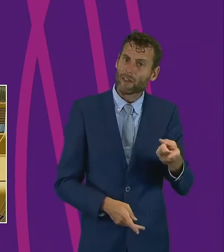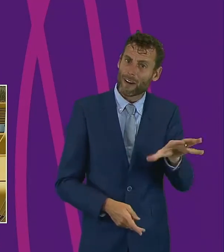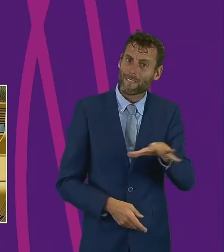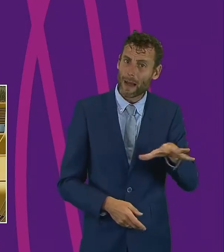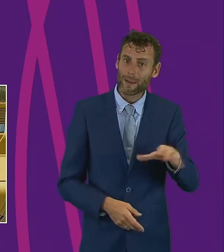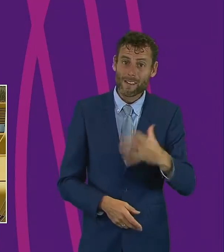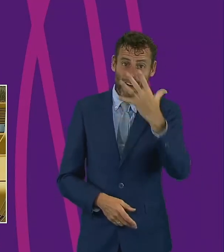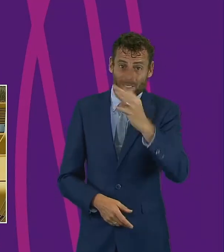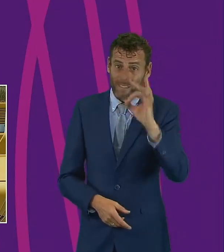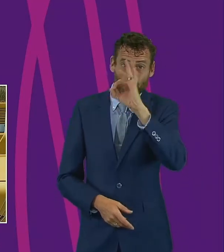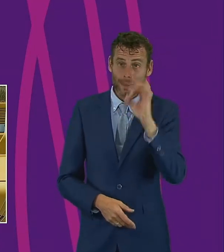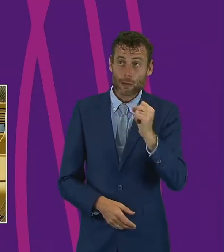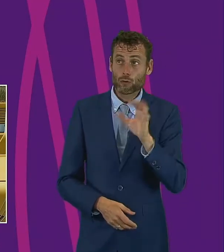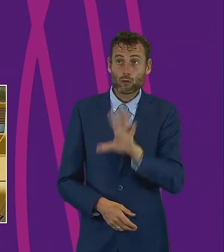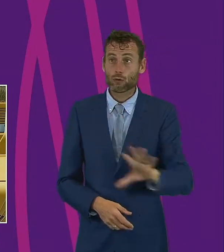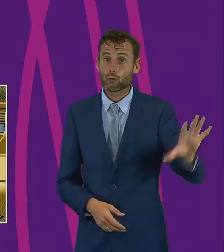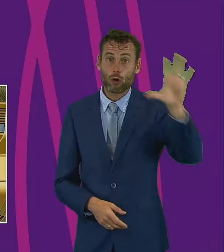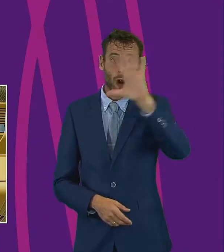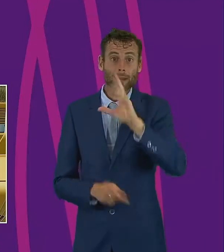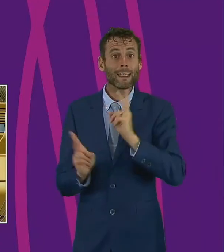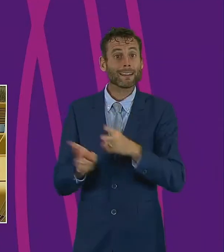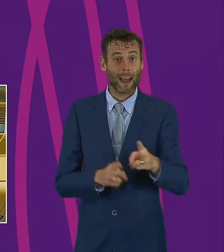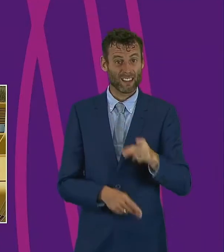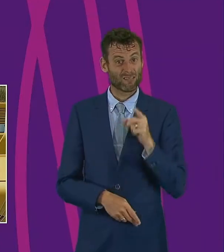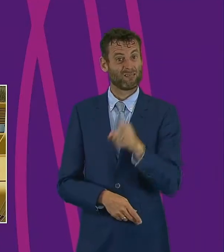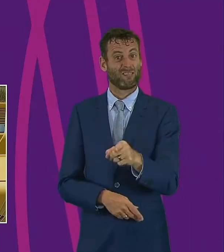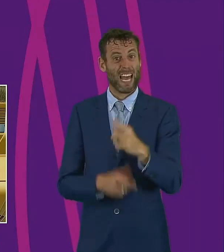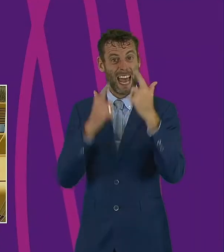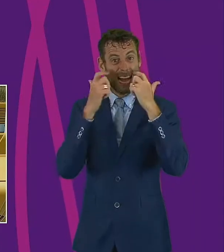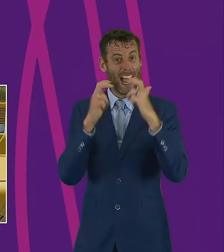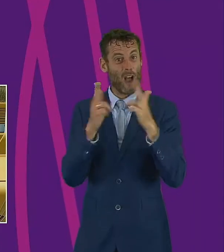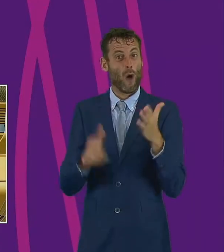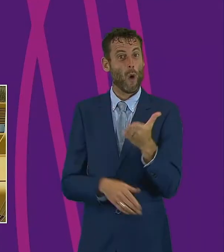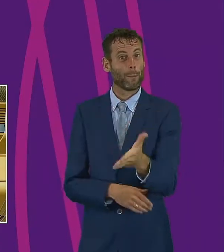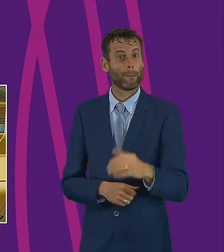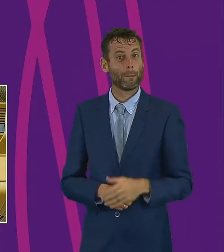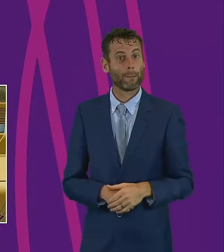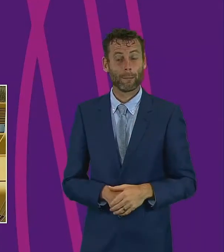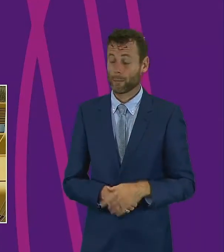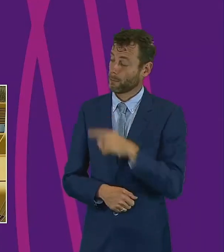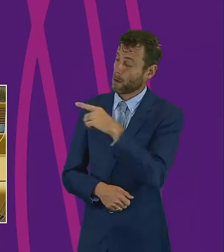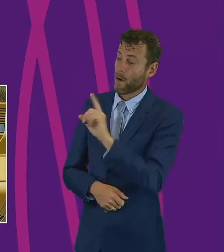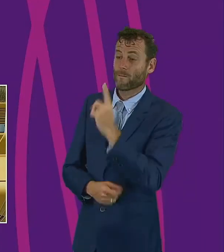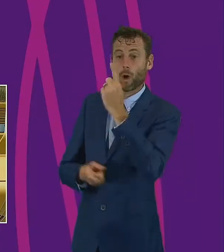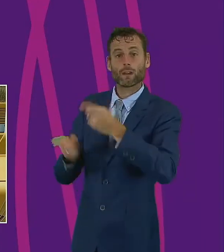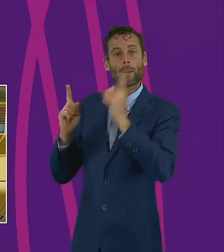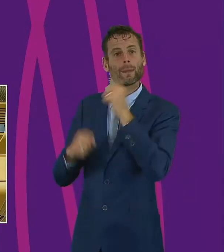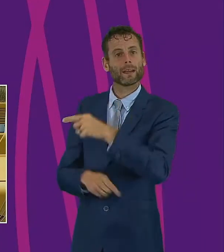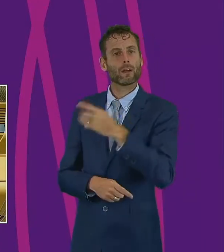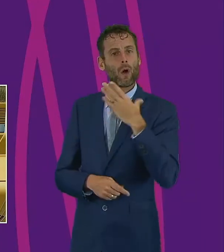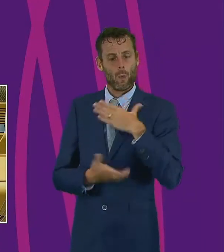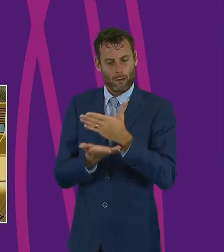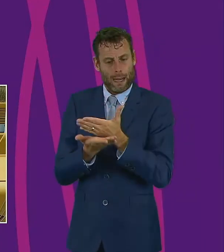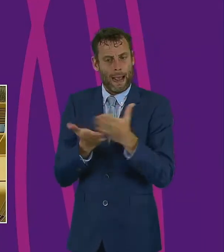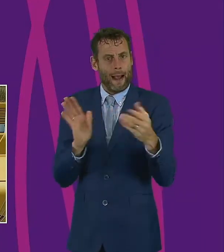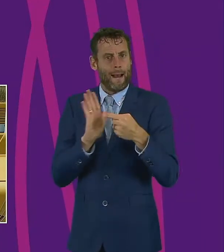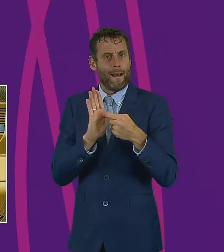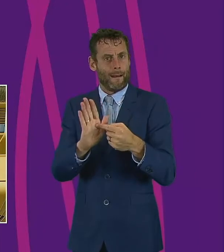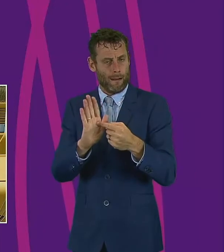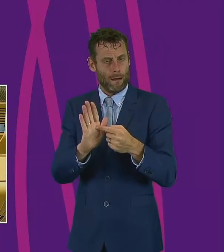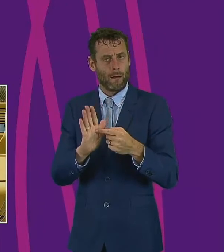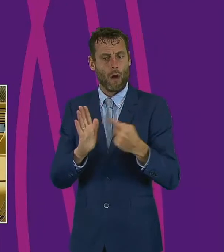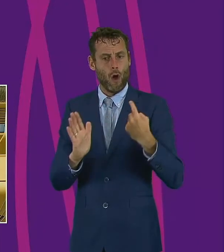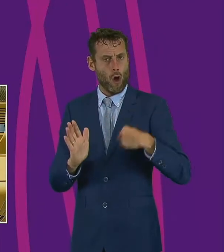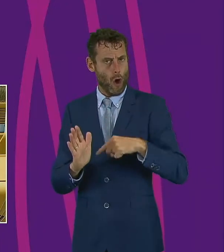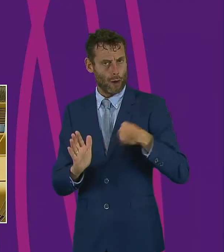our care homes. The First Minister talks about transparency and honesty, and she asks in Parliament to be taken in